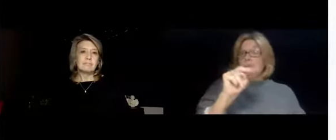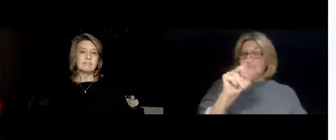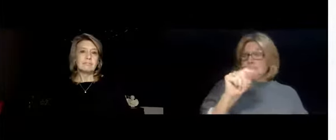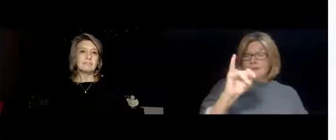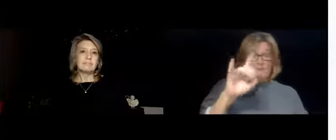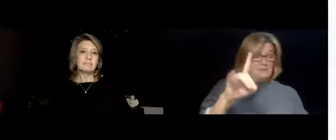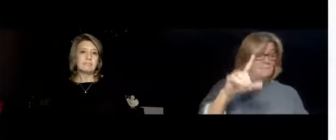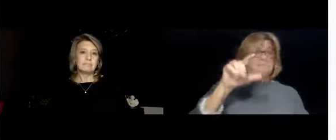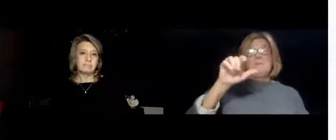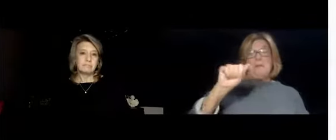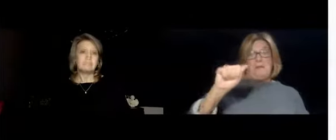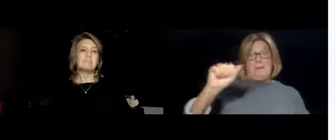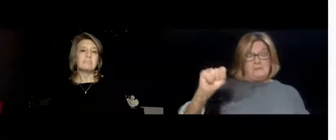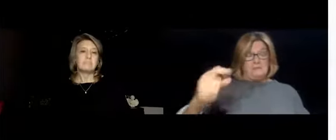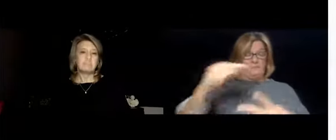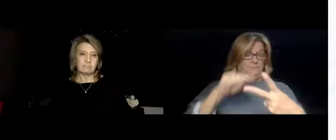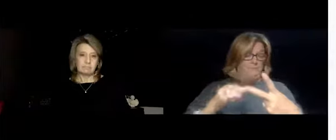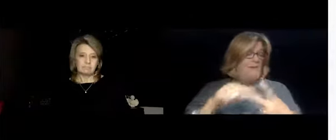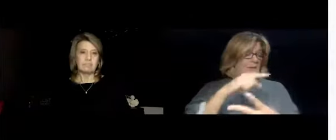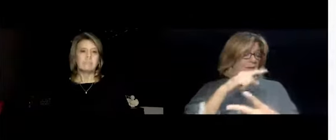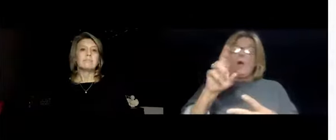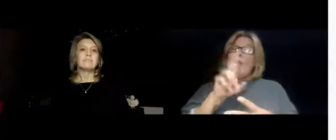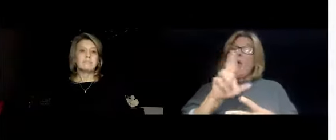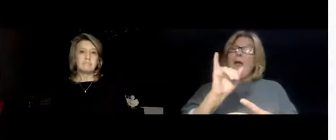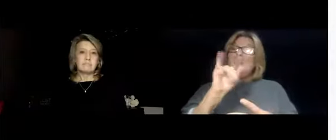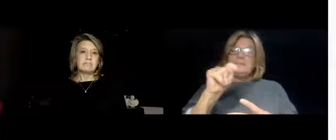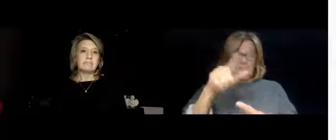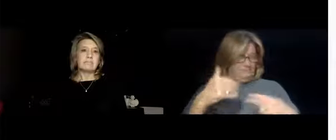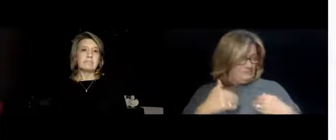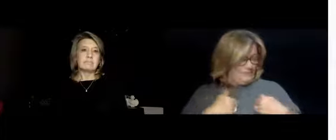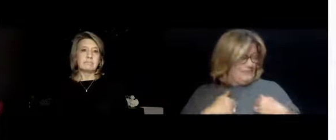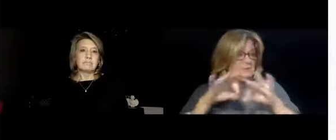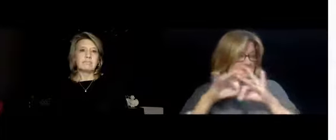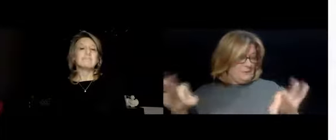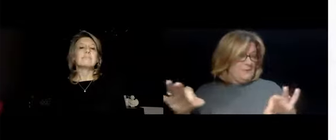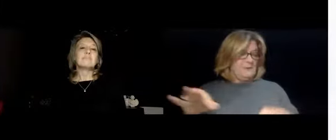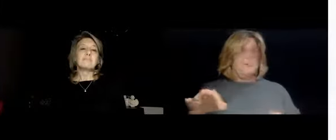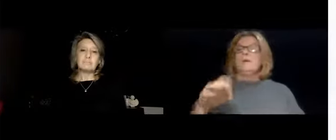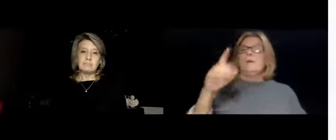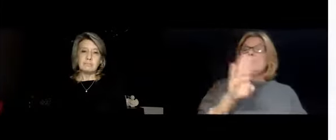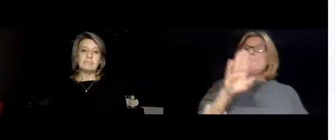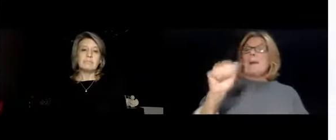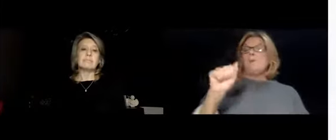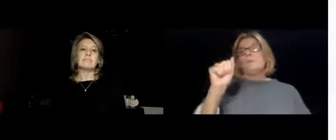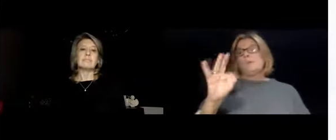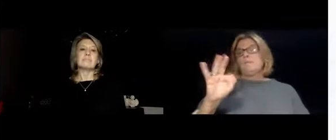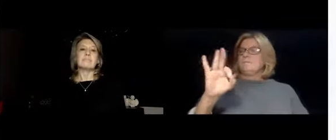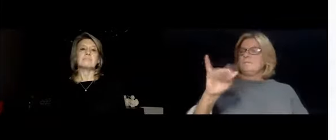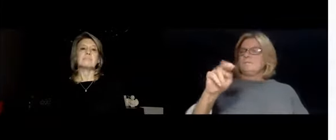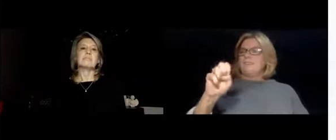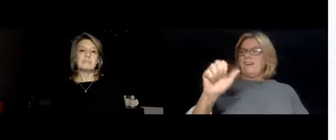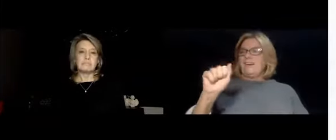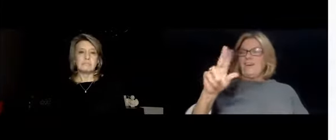Debra has a degree from NTID. She has an AAS, and from RIT, she has a degree,